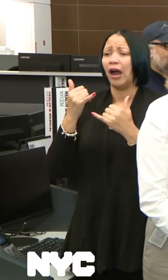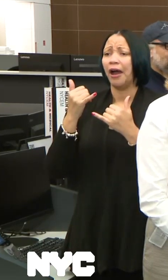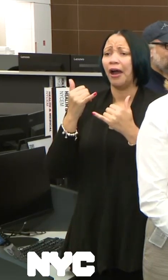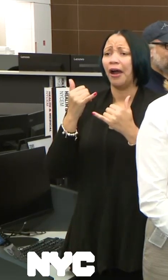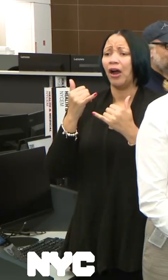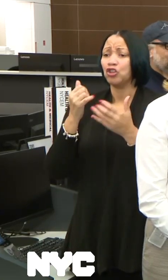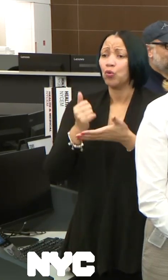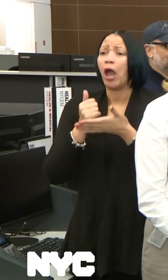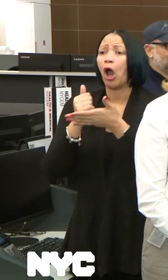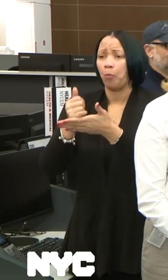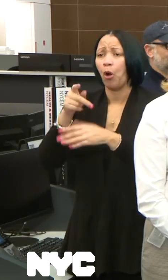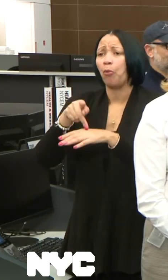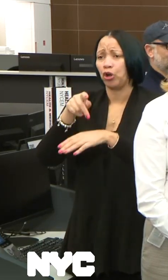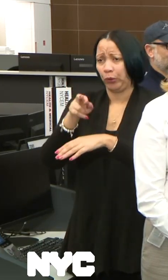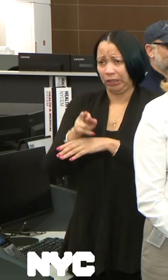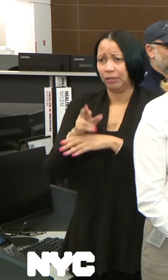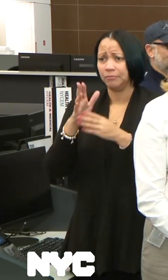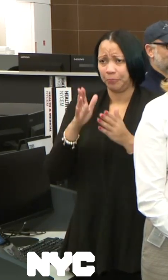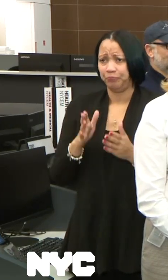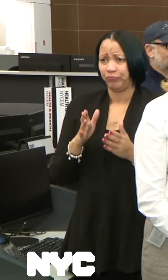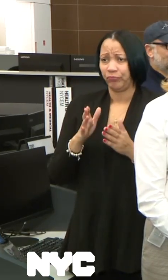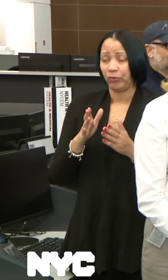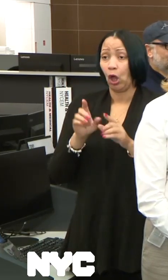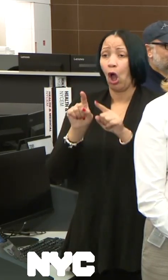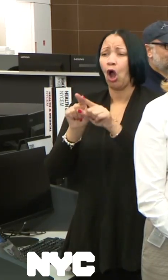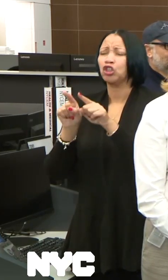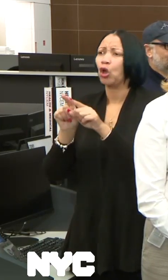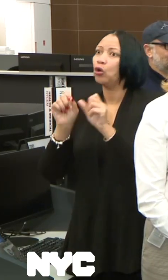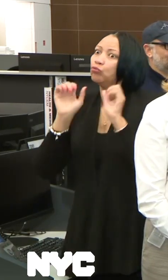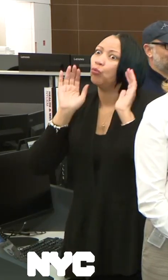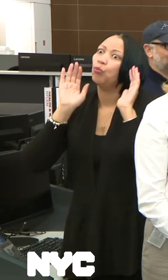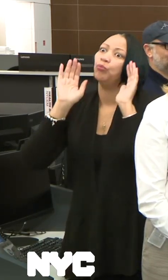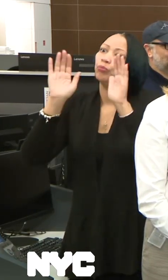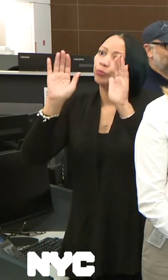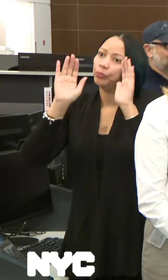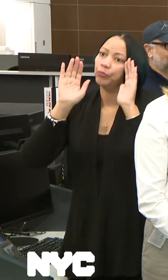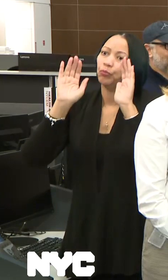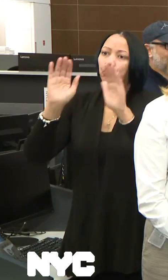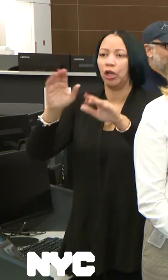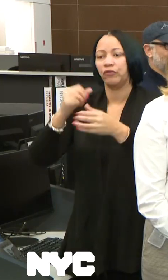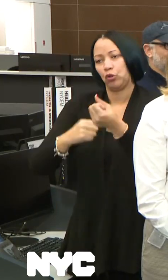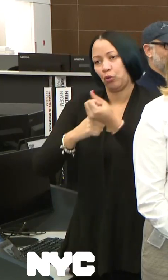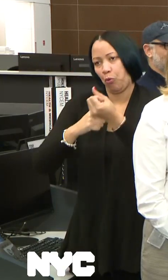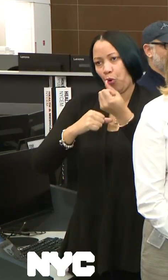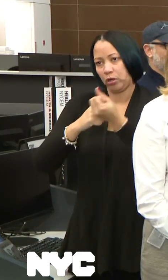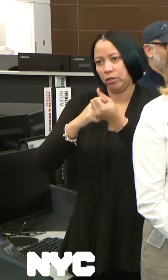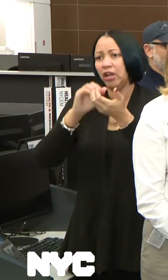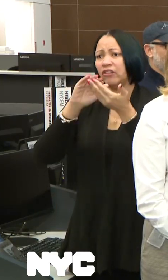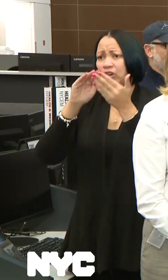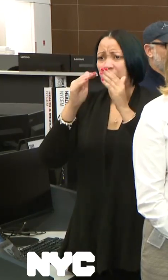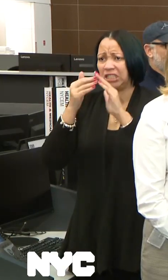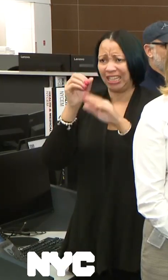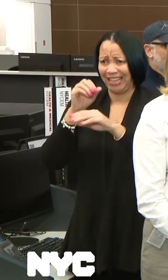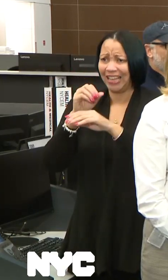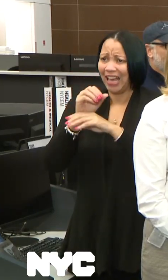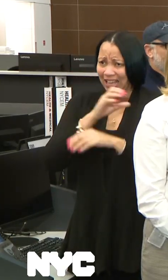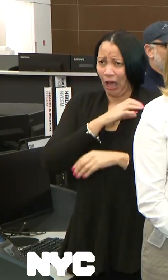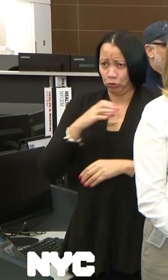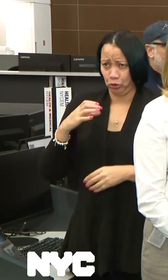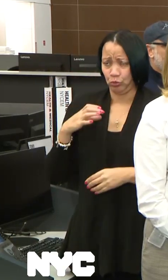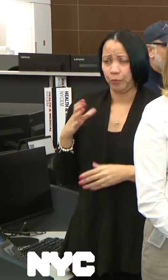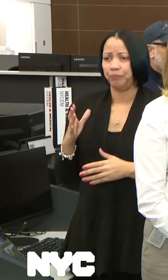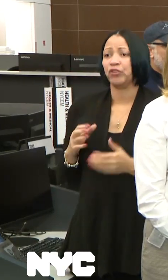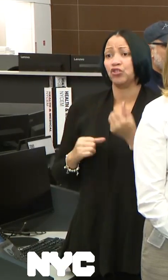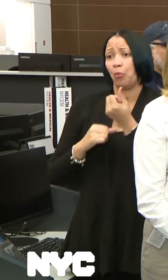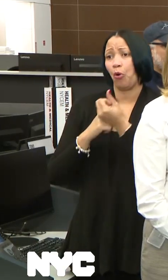support from the City Council every step of the way, supporting the efforts of the City of New York and what